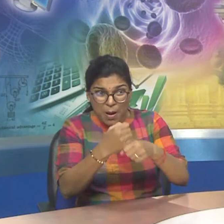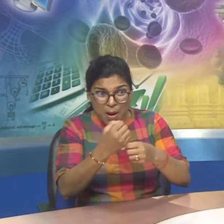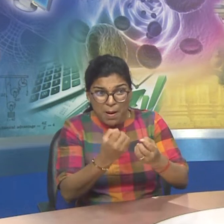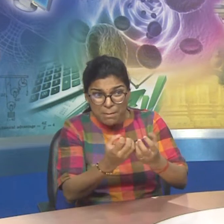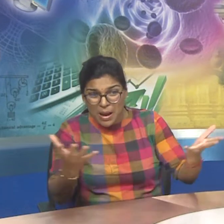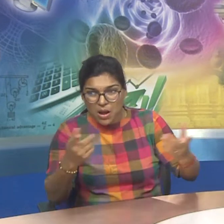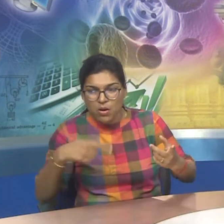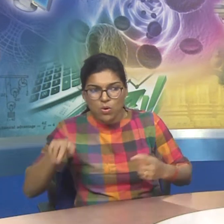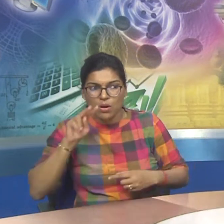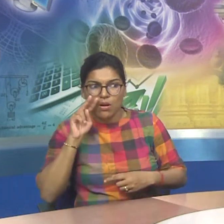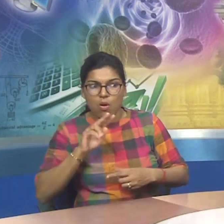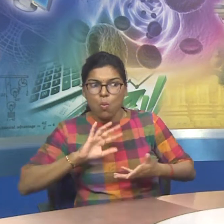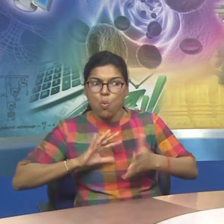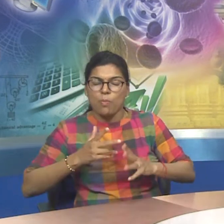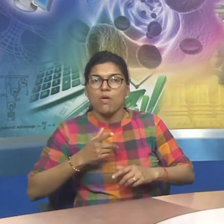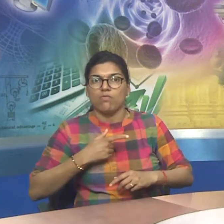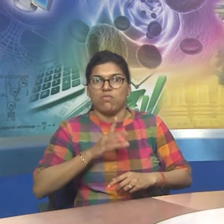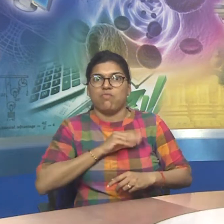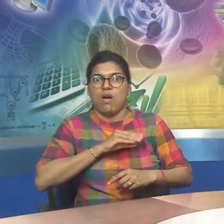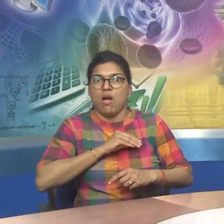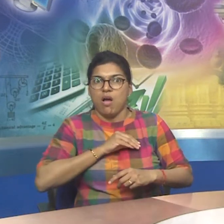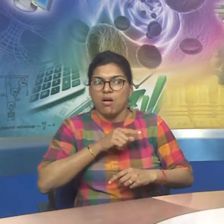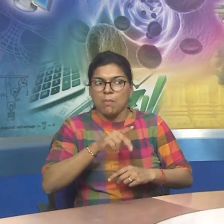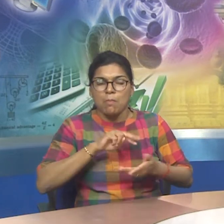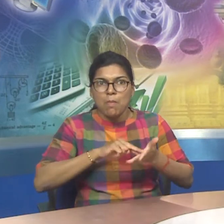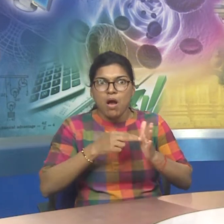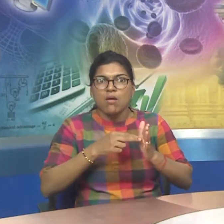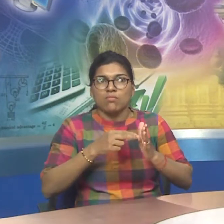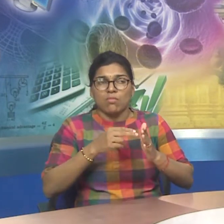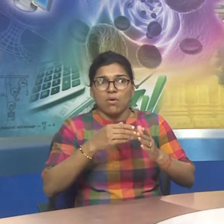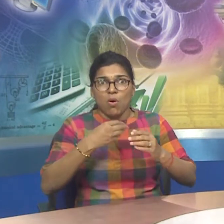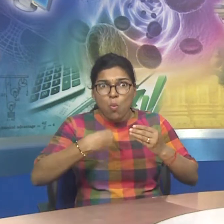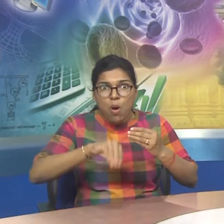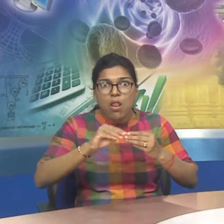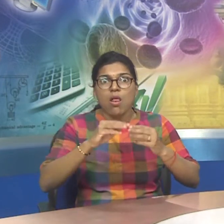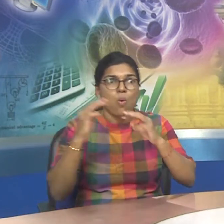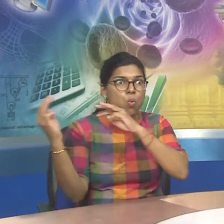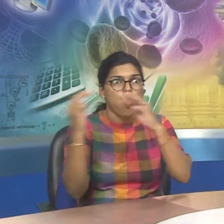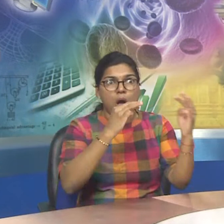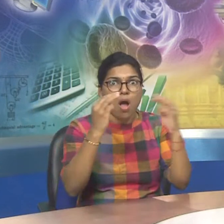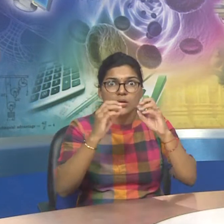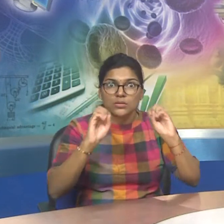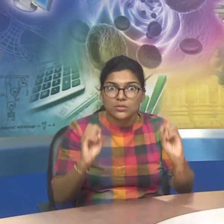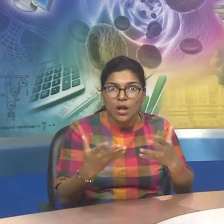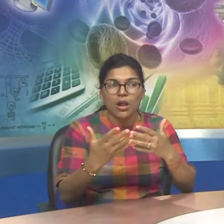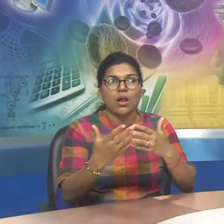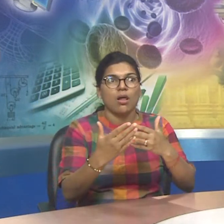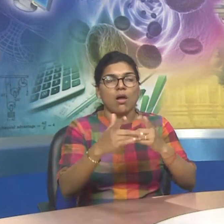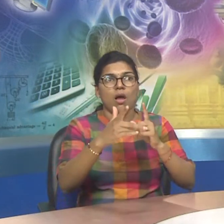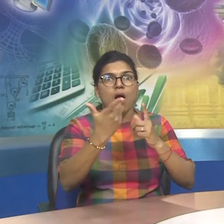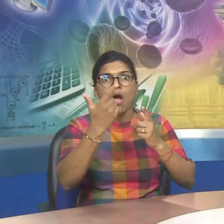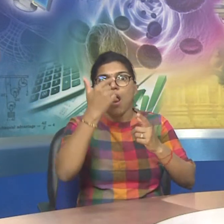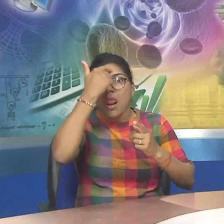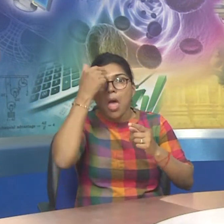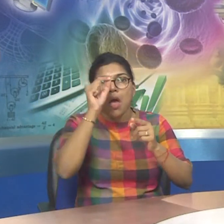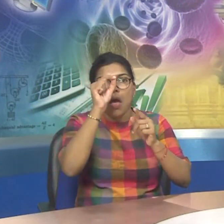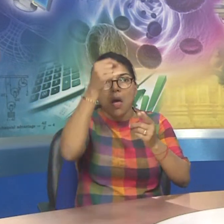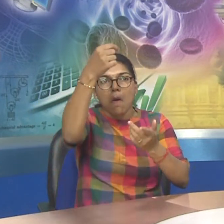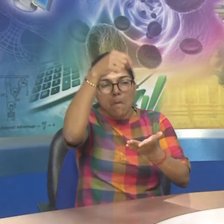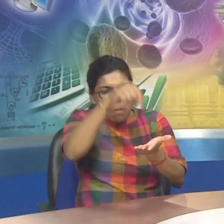And this poem talks of the fears and worries to which all the adults